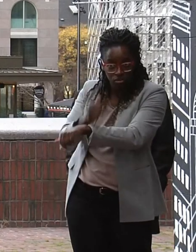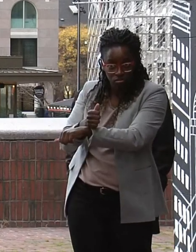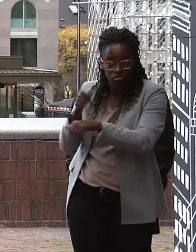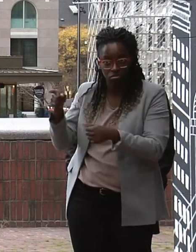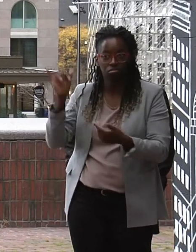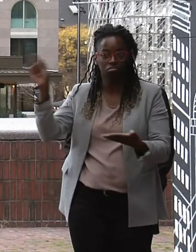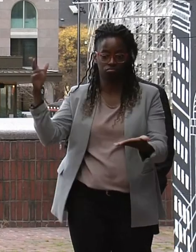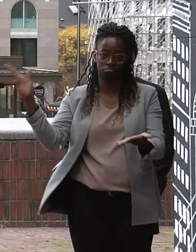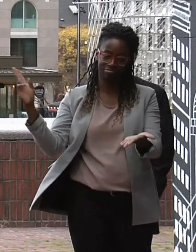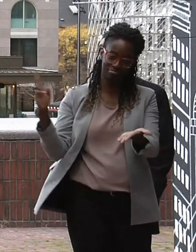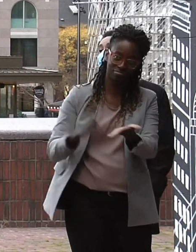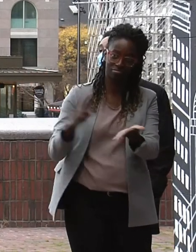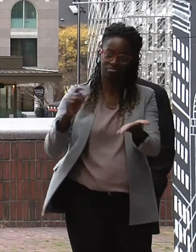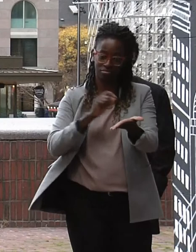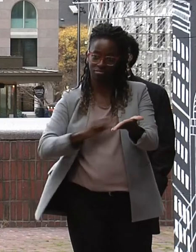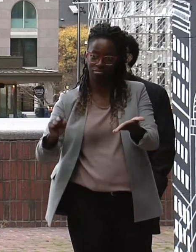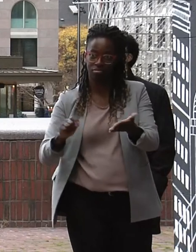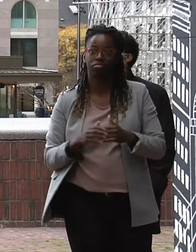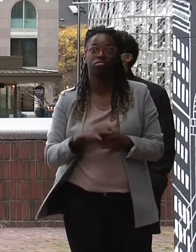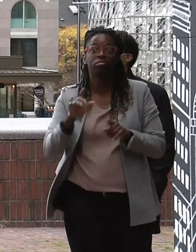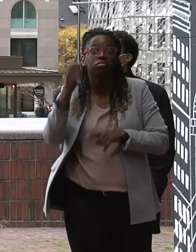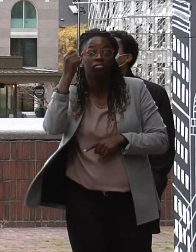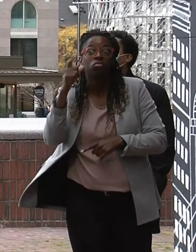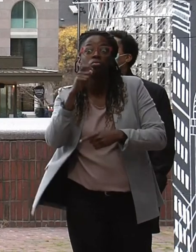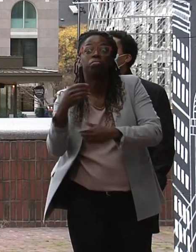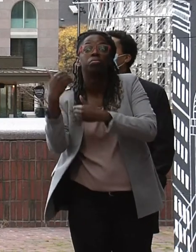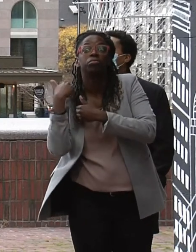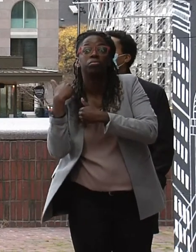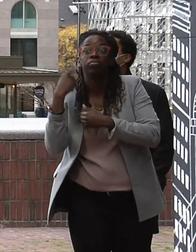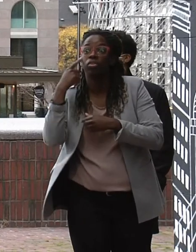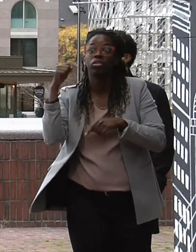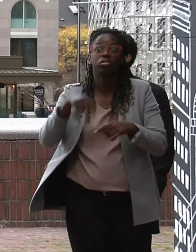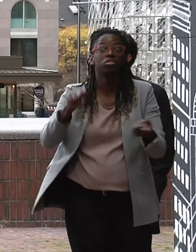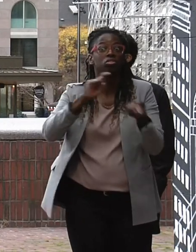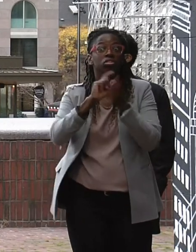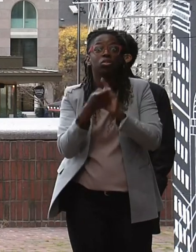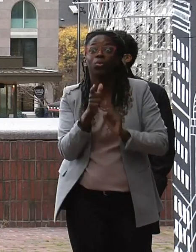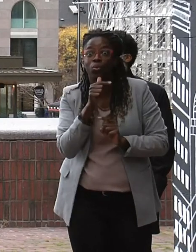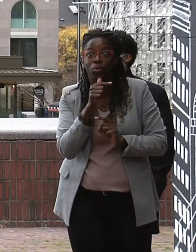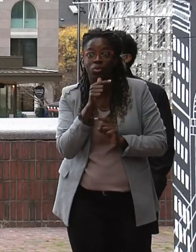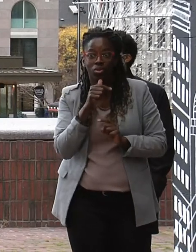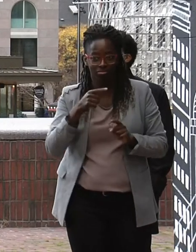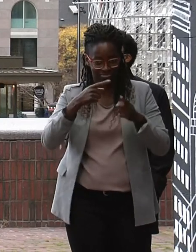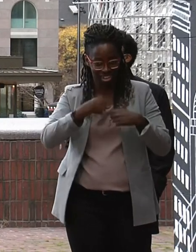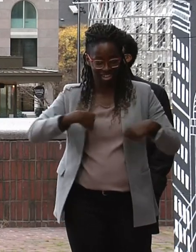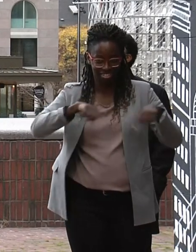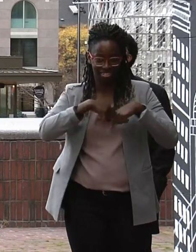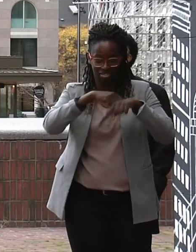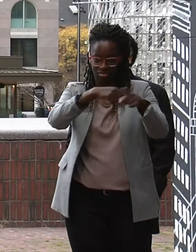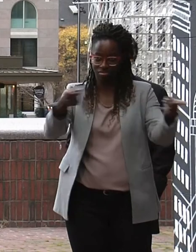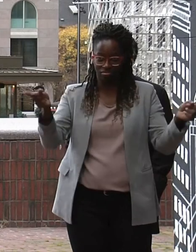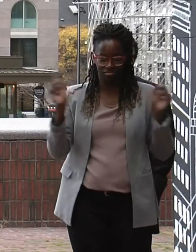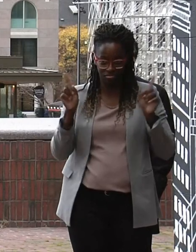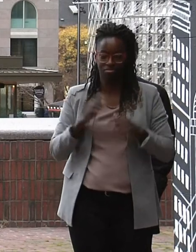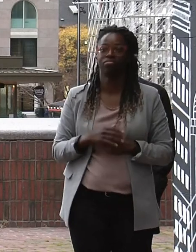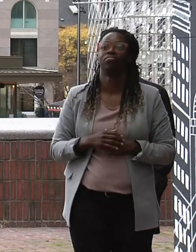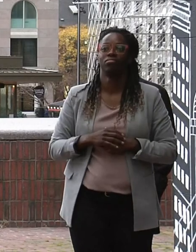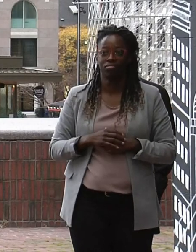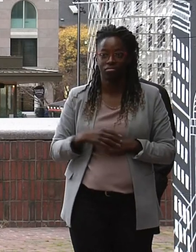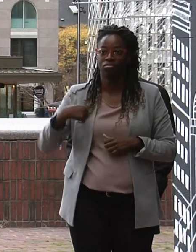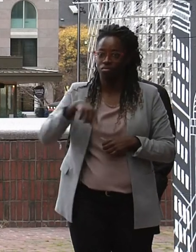we collectively are responsible for making this change and ensuring that it is seen through to the end.